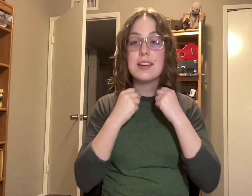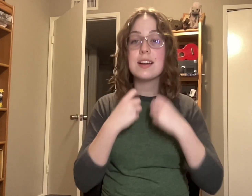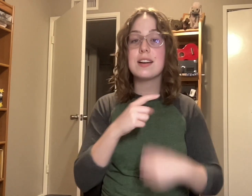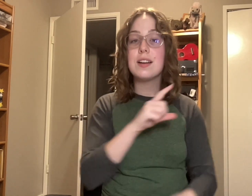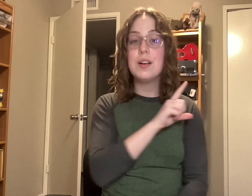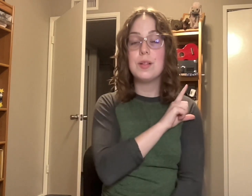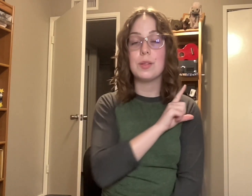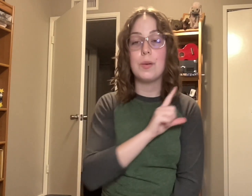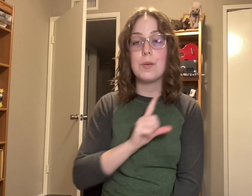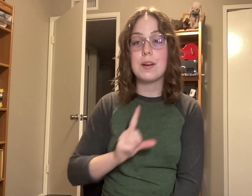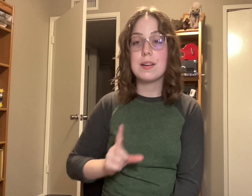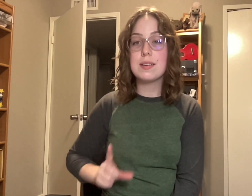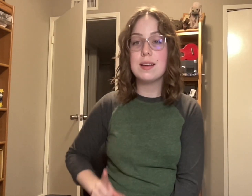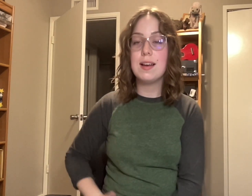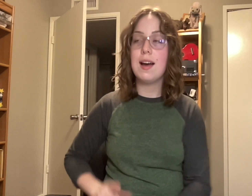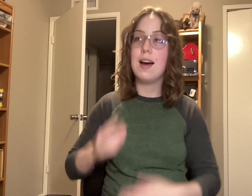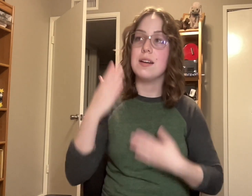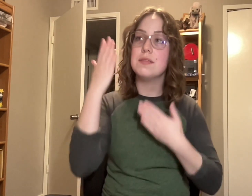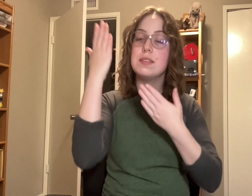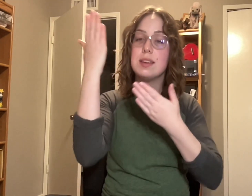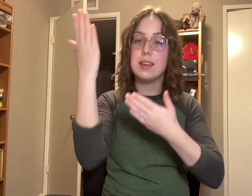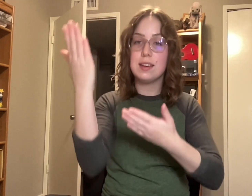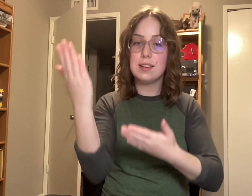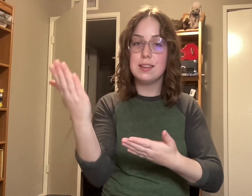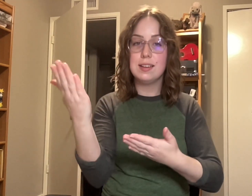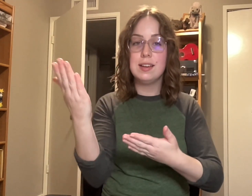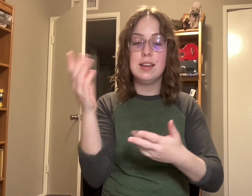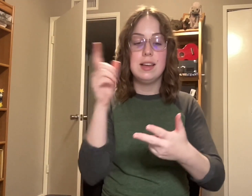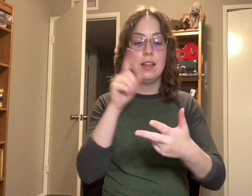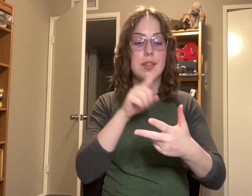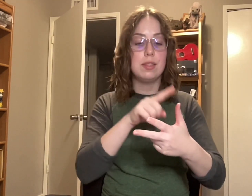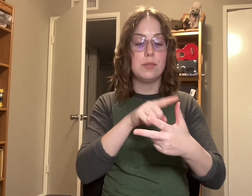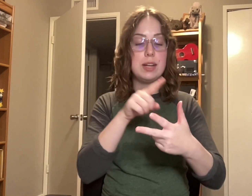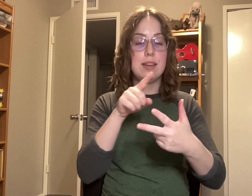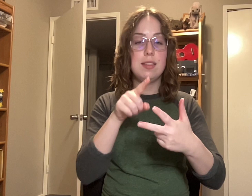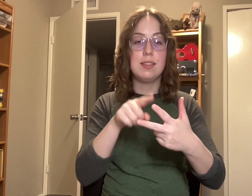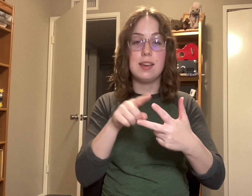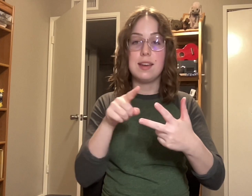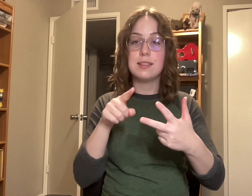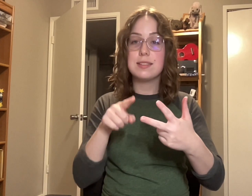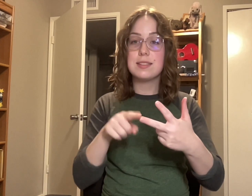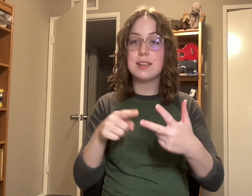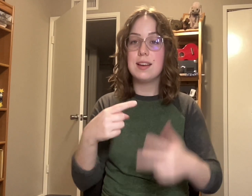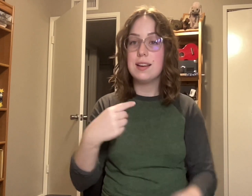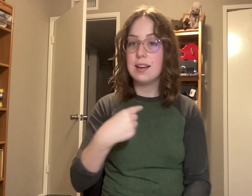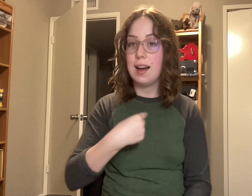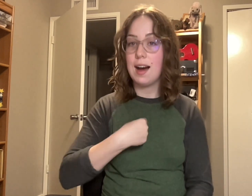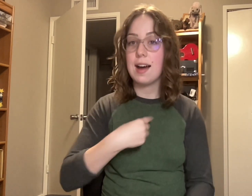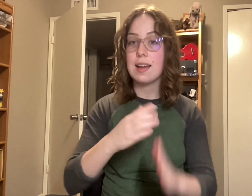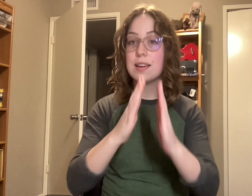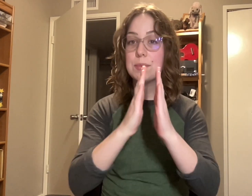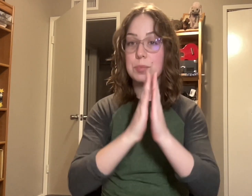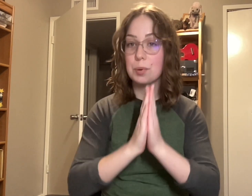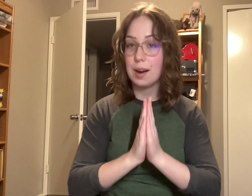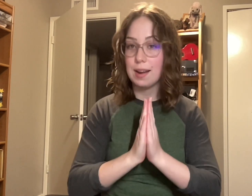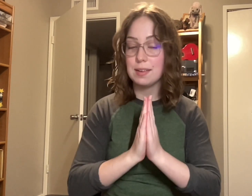dear Lord of thee, 3 things I pray.